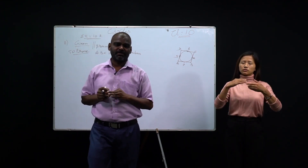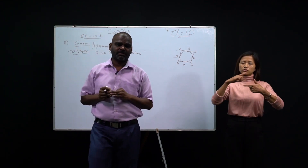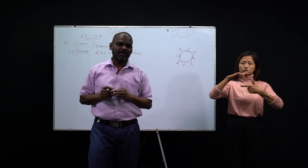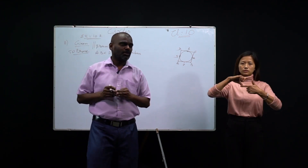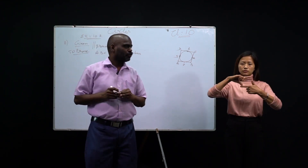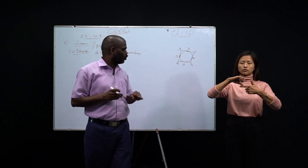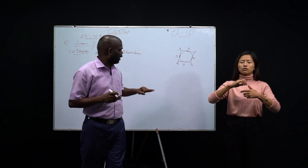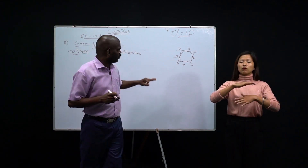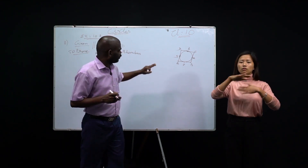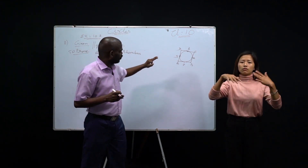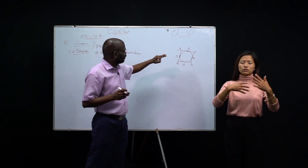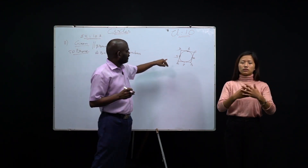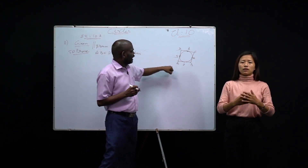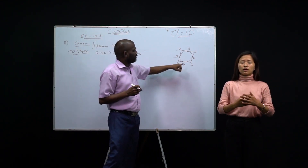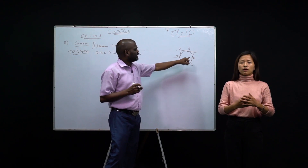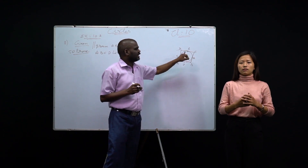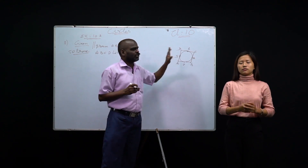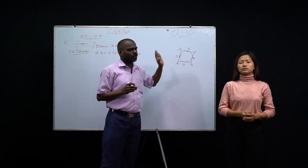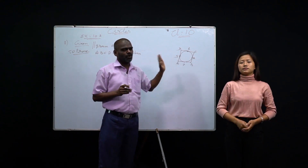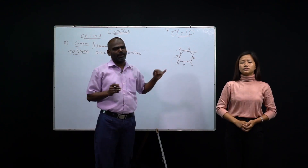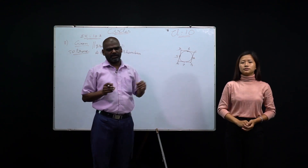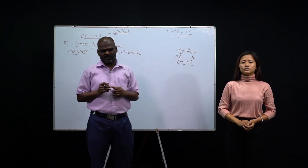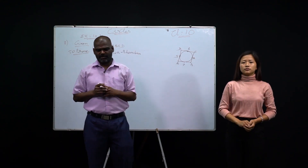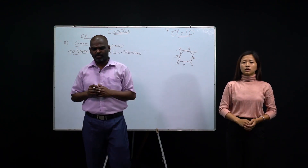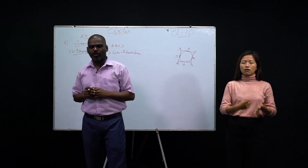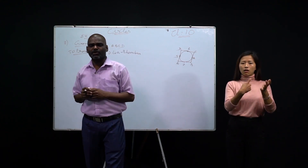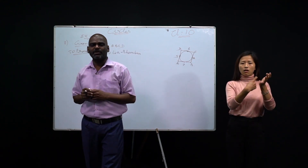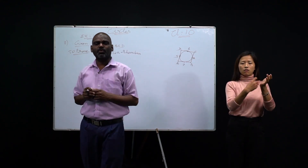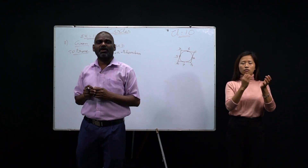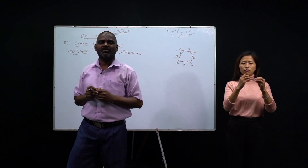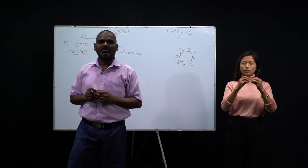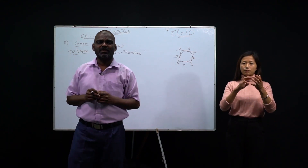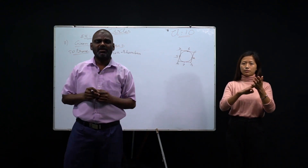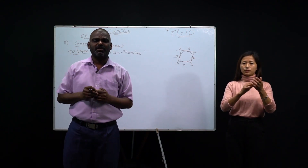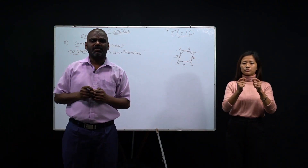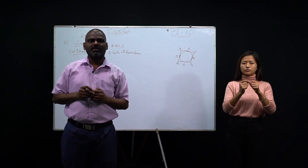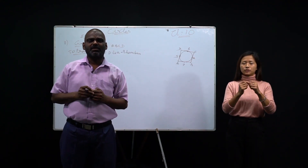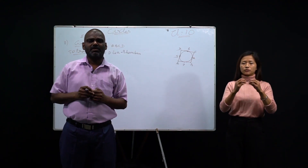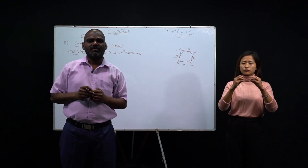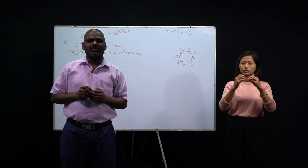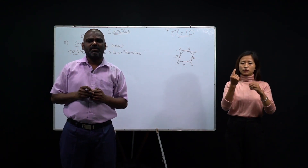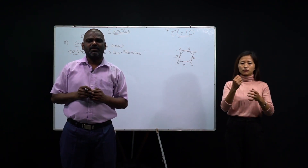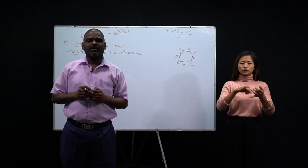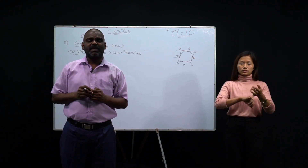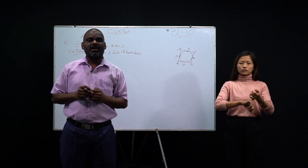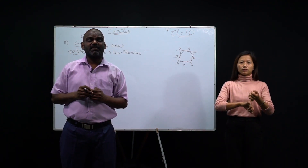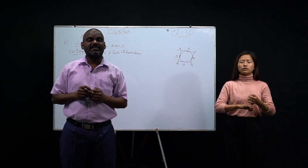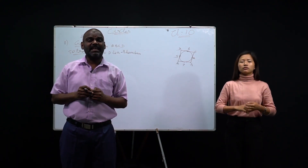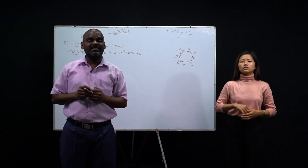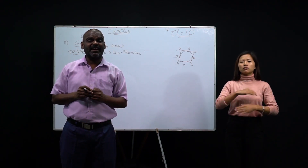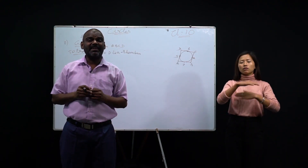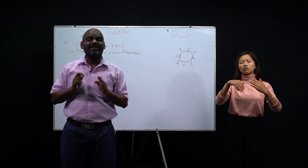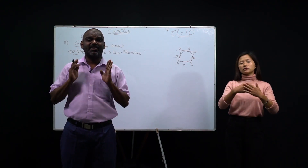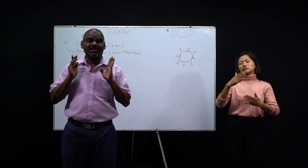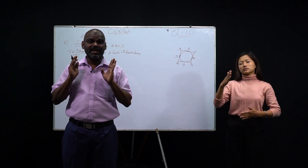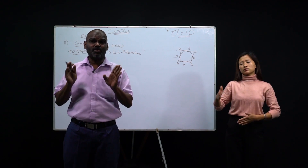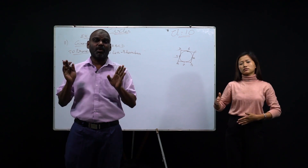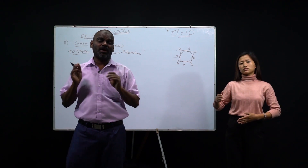parallelograms. So we have to prove ABCD is a rhombus. Rhombus means what? Where all the sides